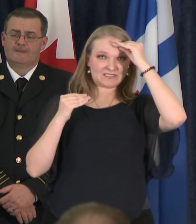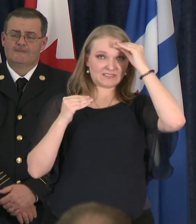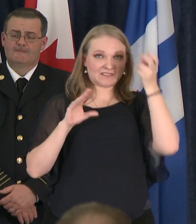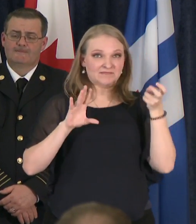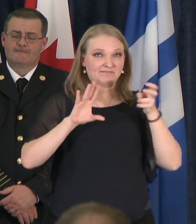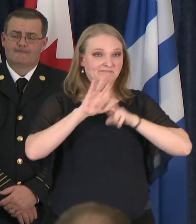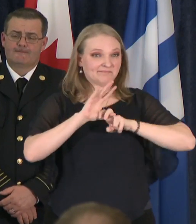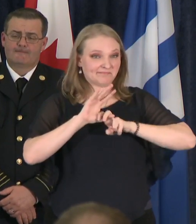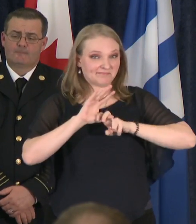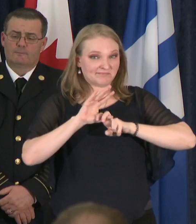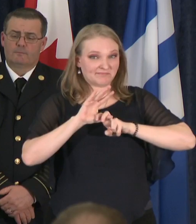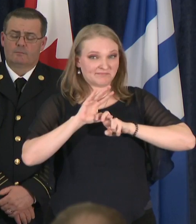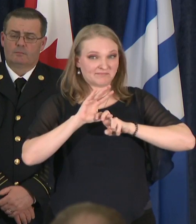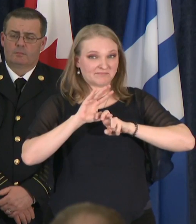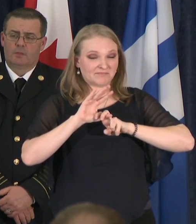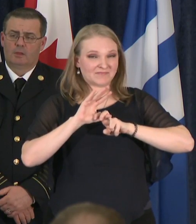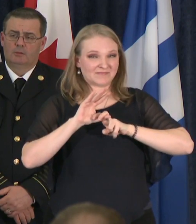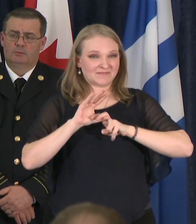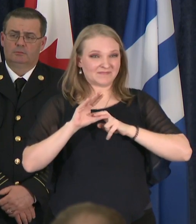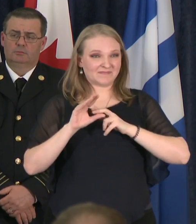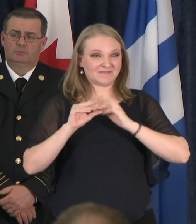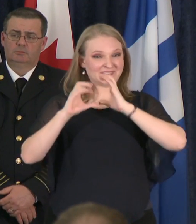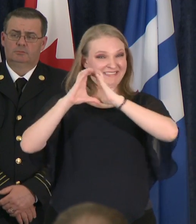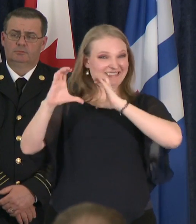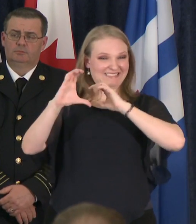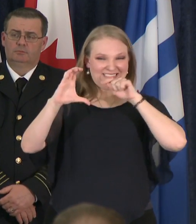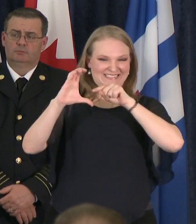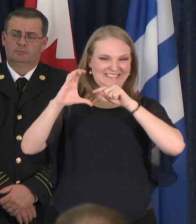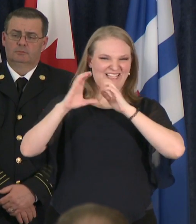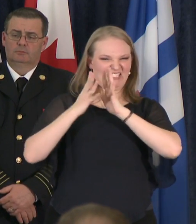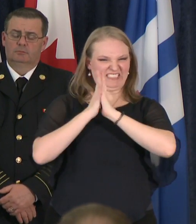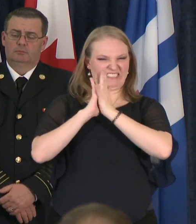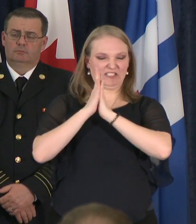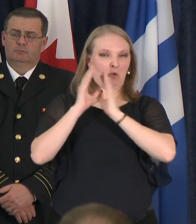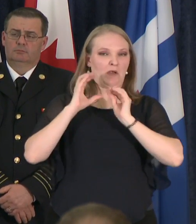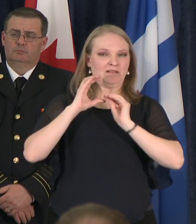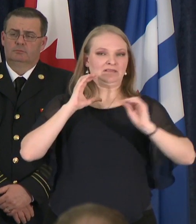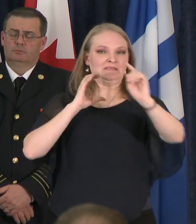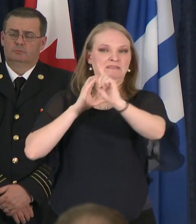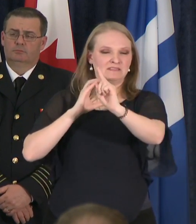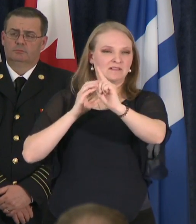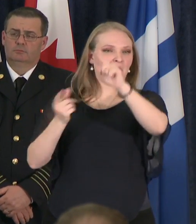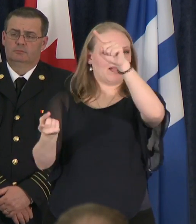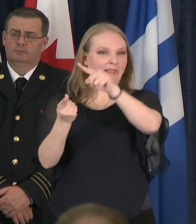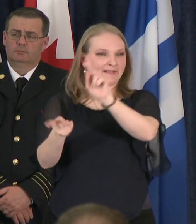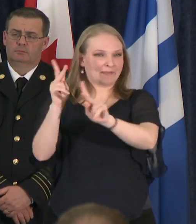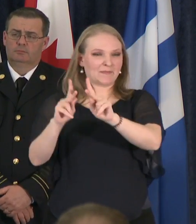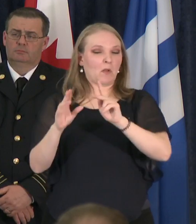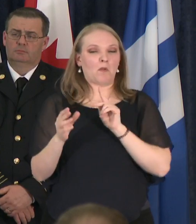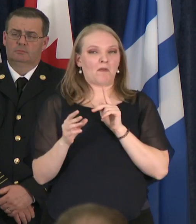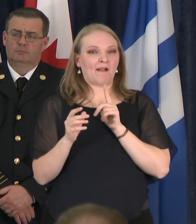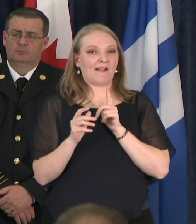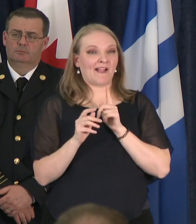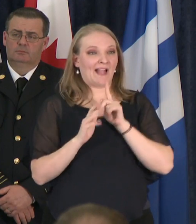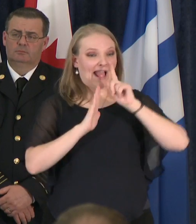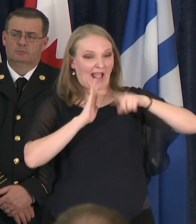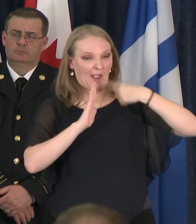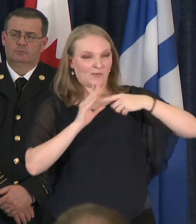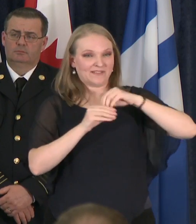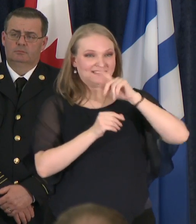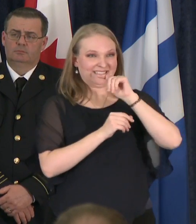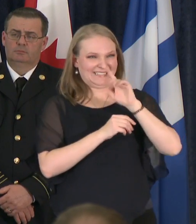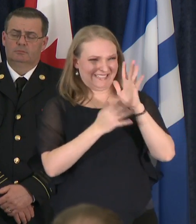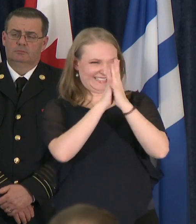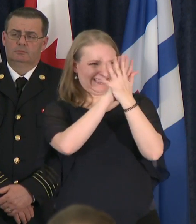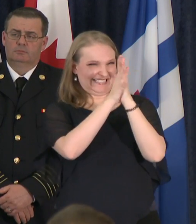on, a less busy car, or to try to flex their time in accordance with less busy hours on the TTC.